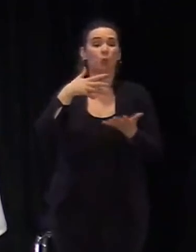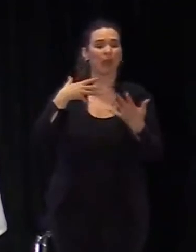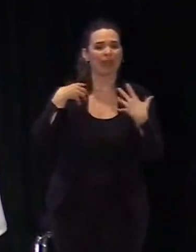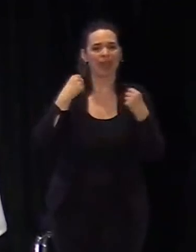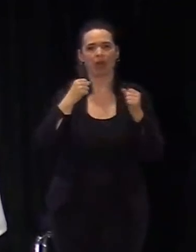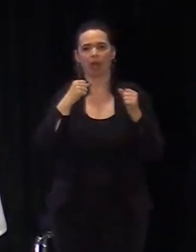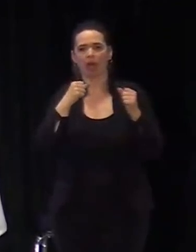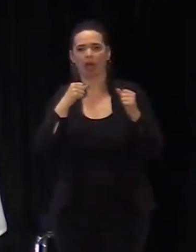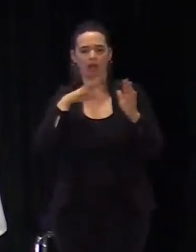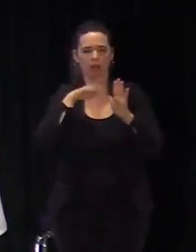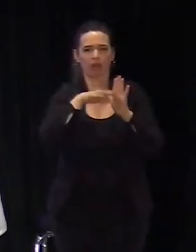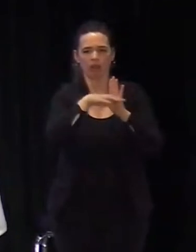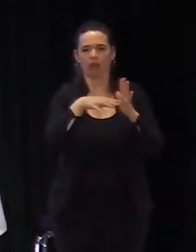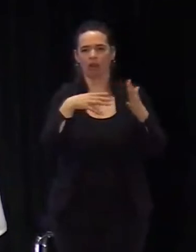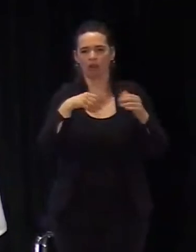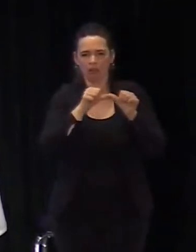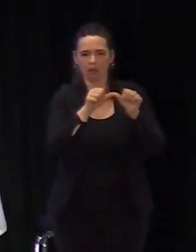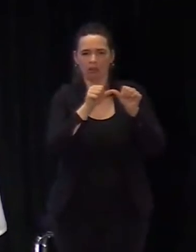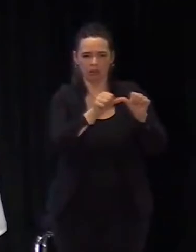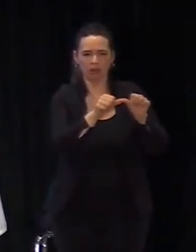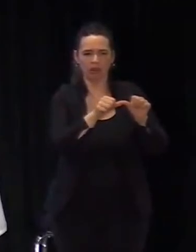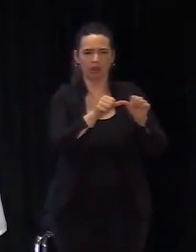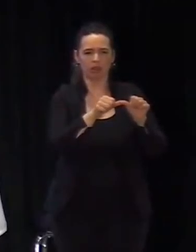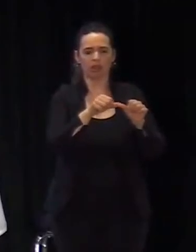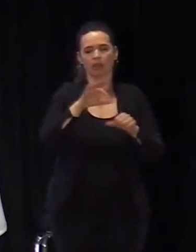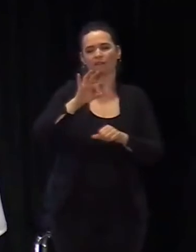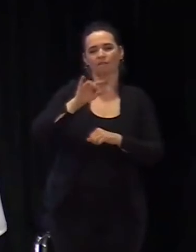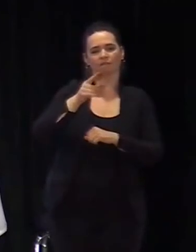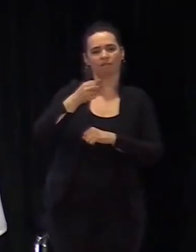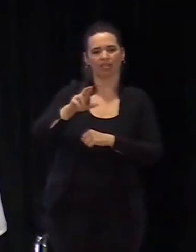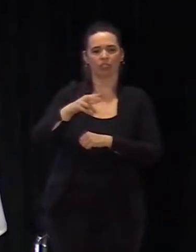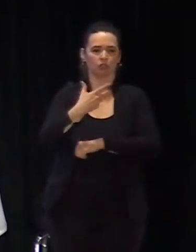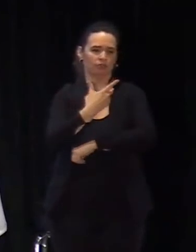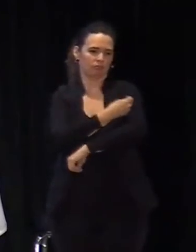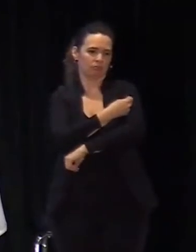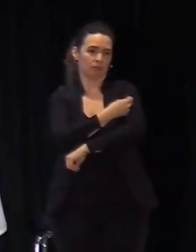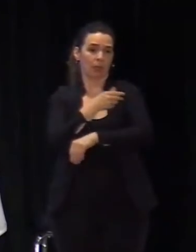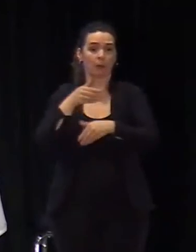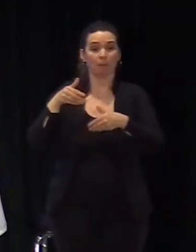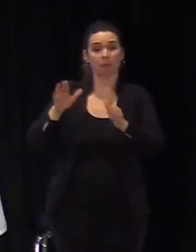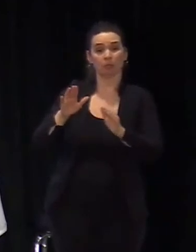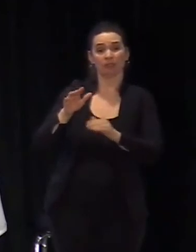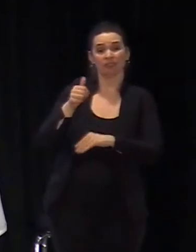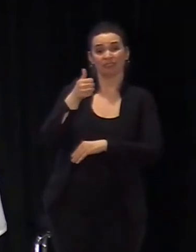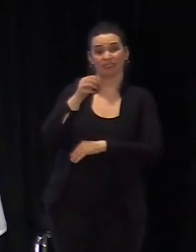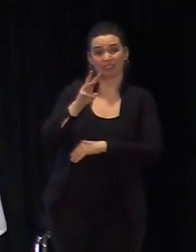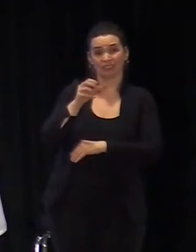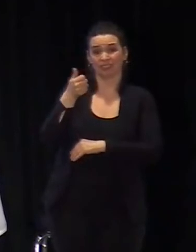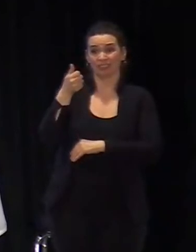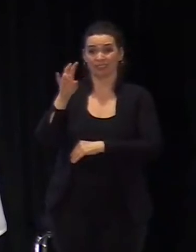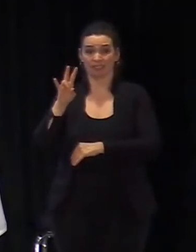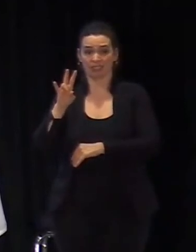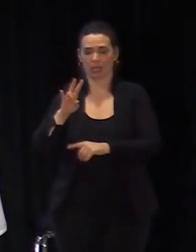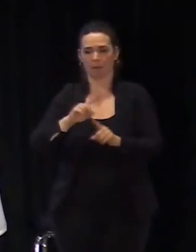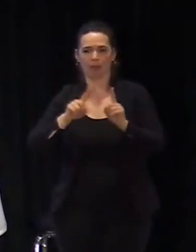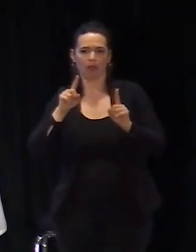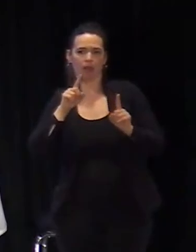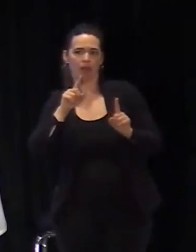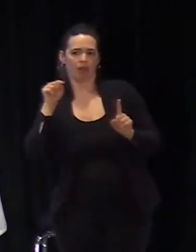your Pfizer vaccine allows 16 and 17 year olds. The Moderna does not. I don't know what we have.